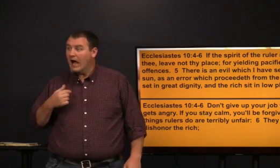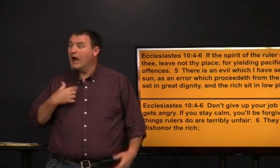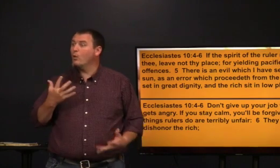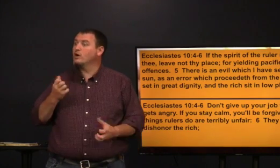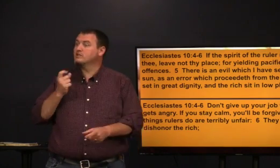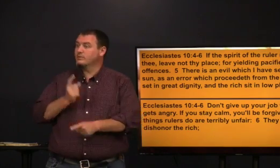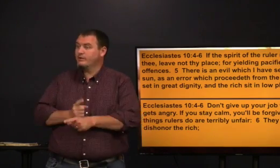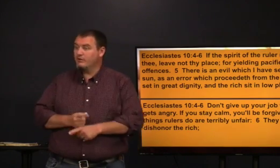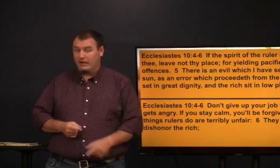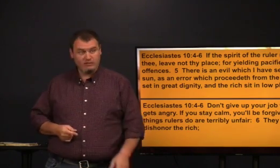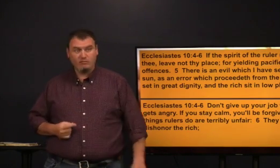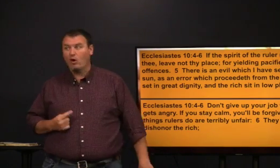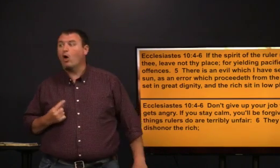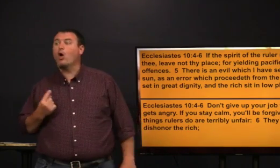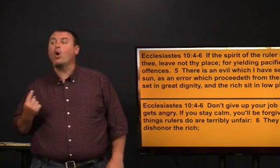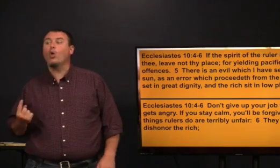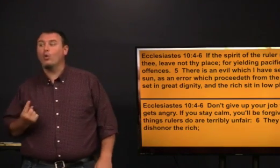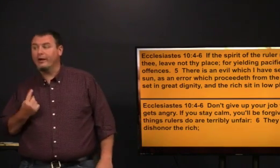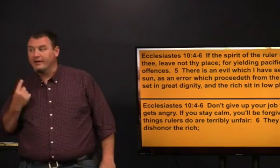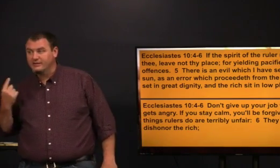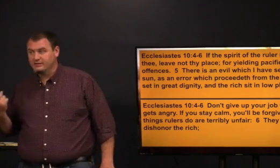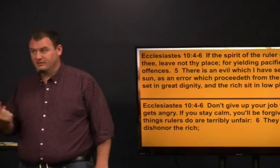I want to be right always.